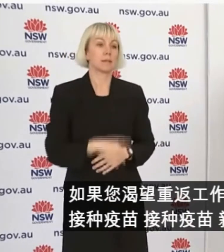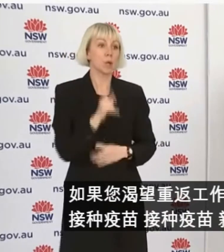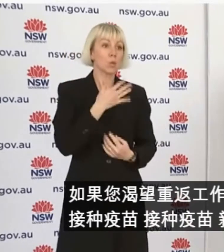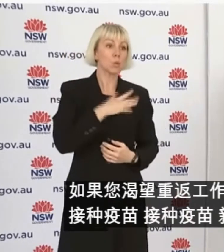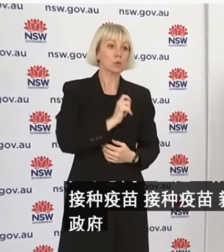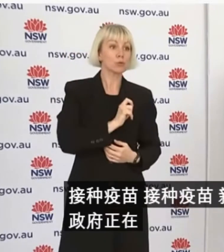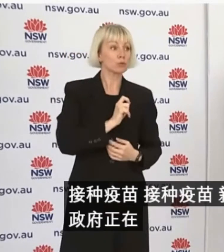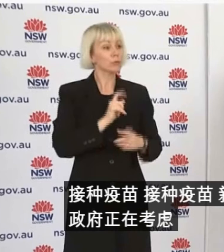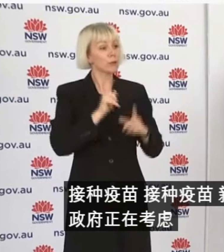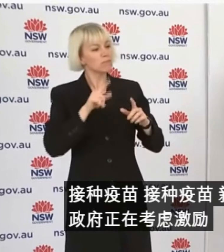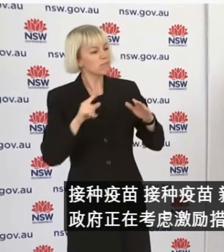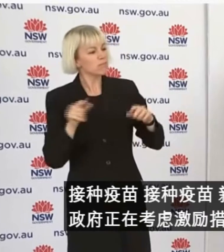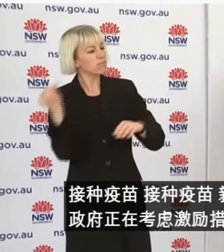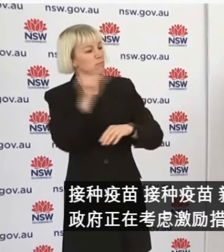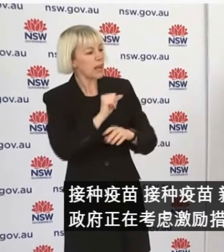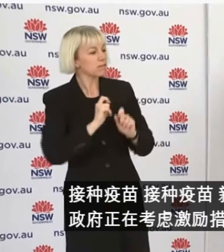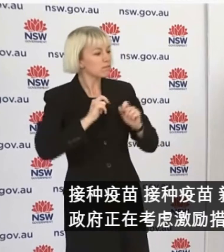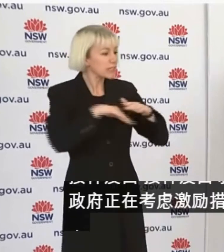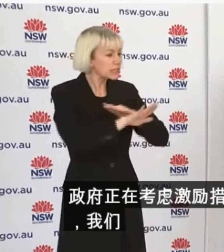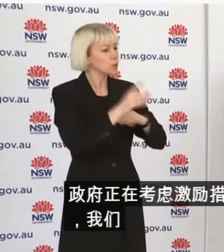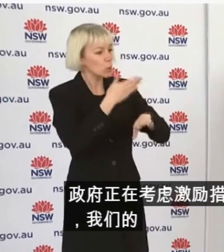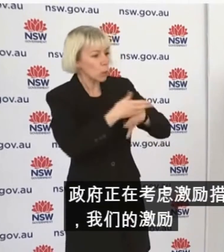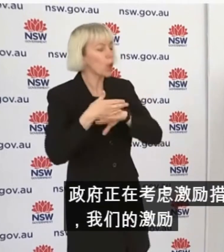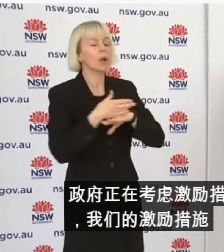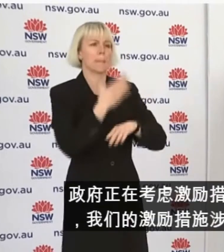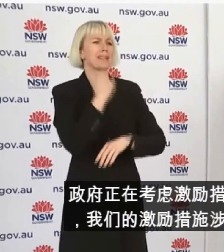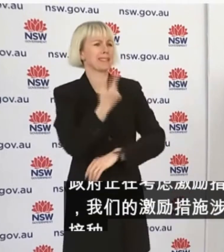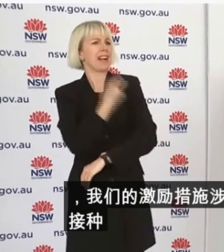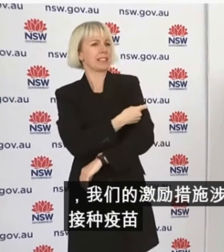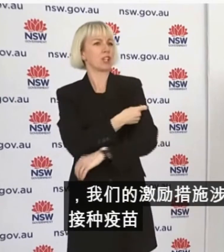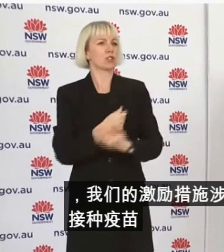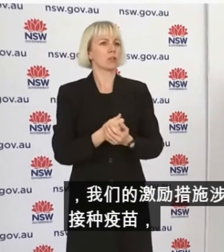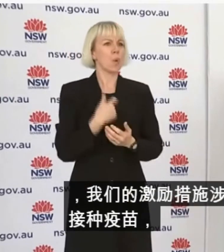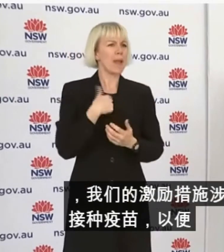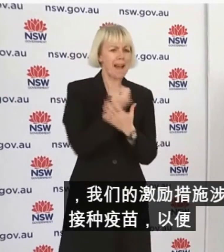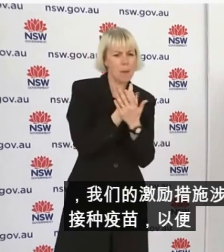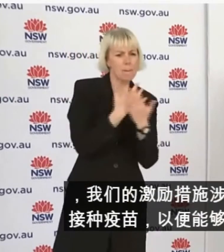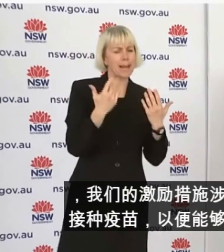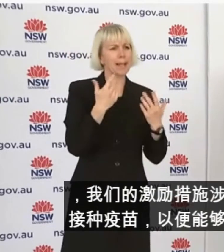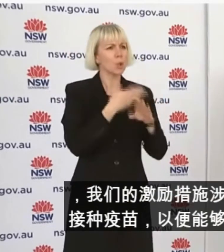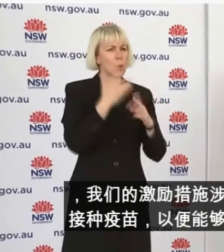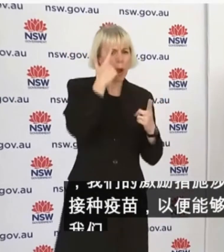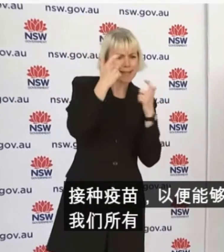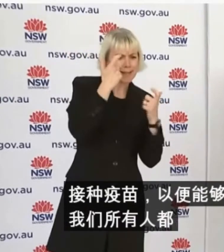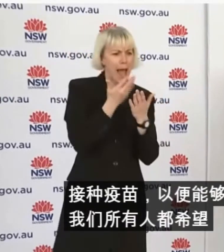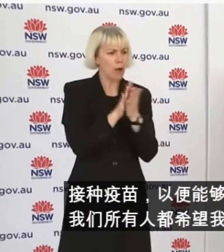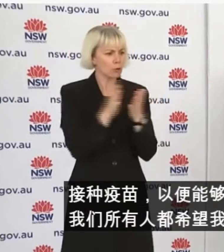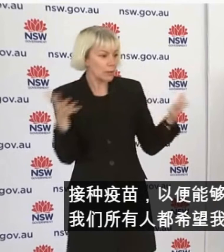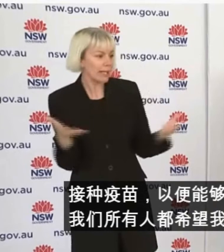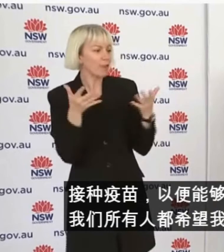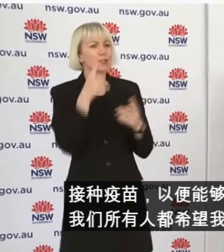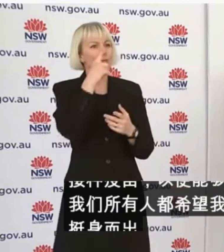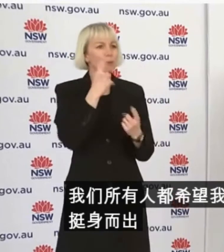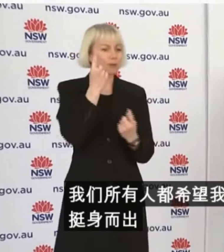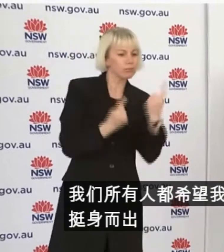vaccinated. The New South Wales government is looking at incentives, and our incentives involve getting vaccinated to be able to do those things that all of us want us to be